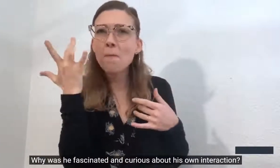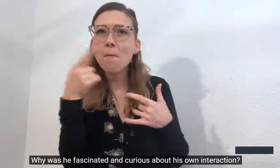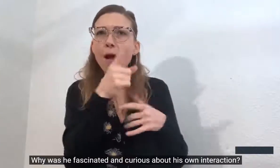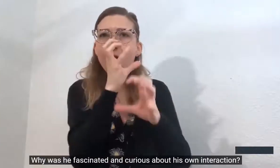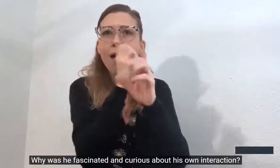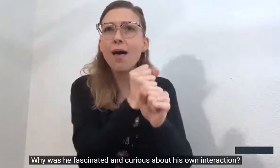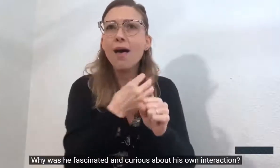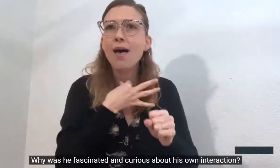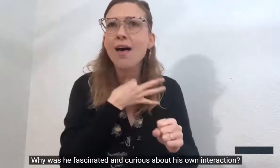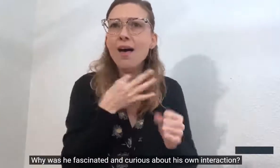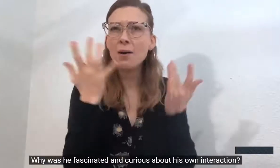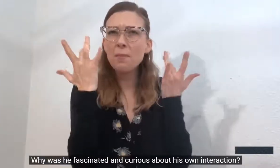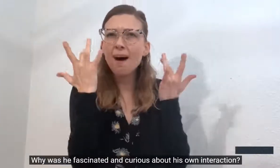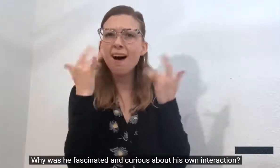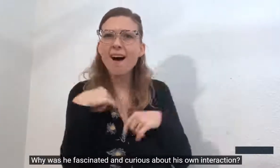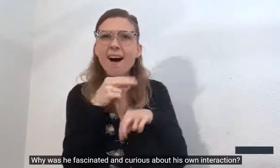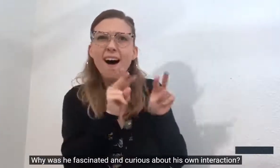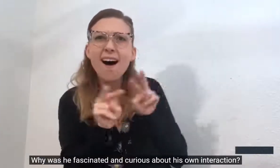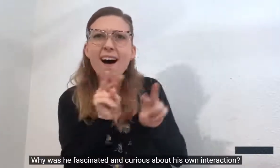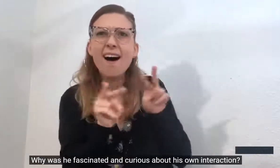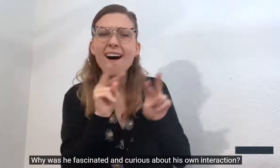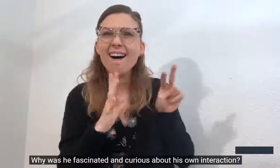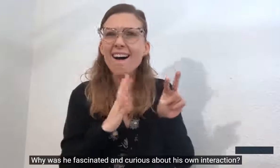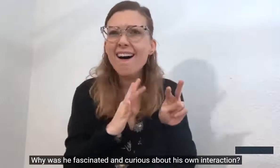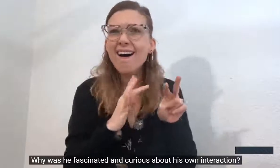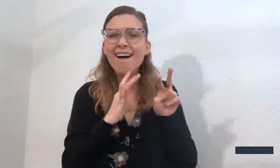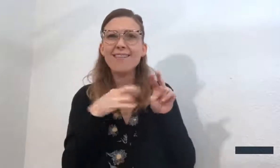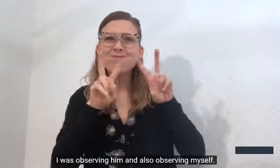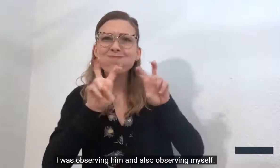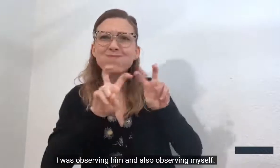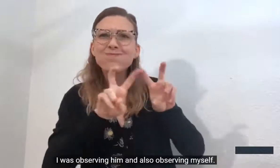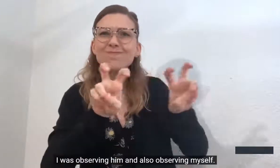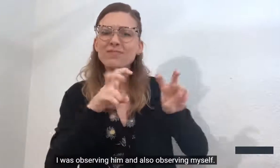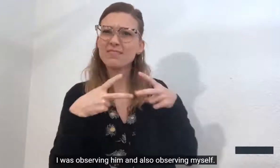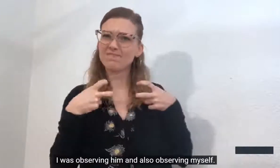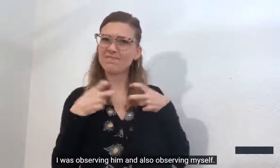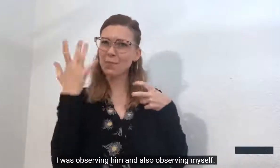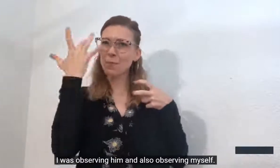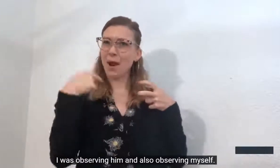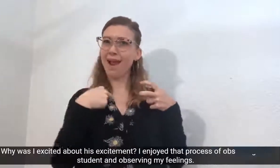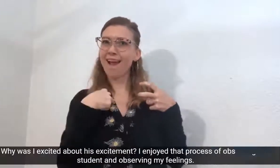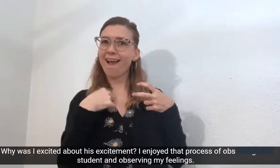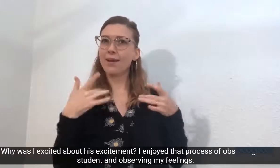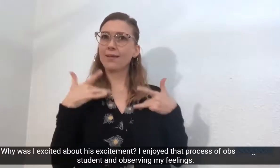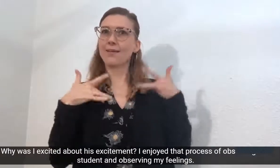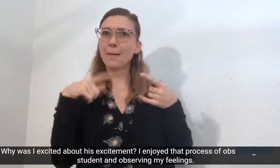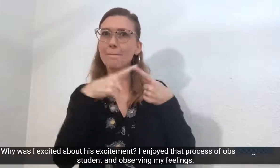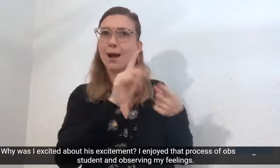that excite him? Why was he so fascinated and curious about that interaction he was having? I was observing him and